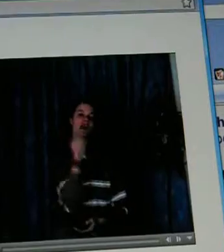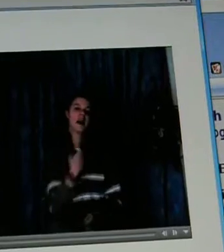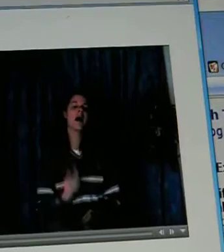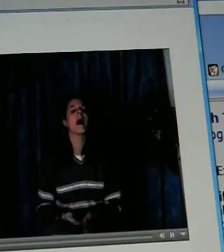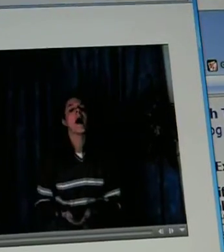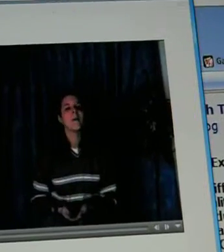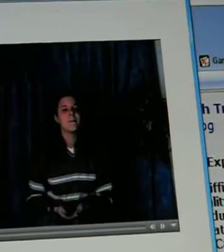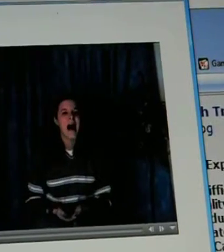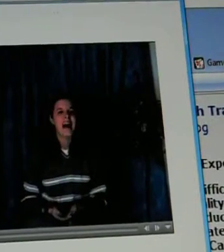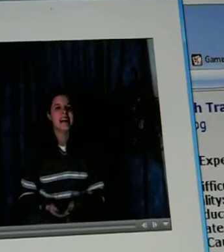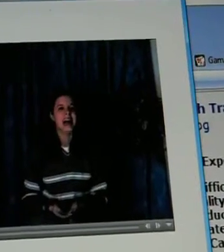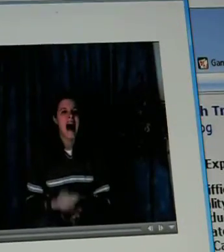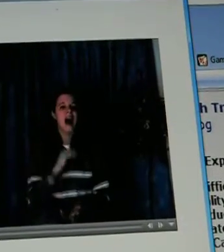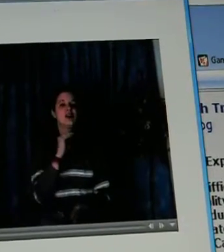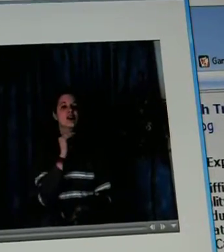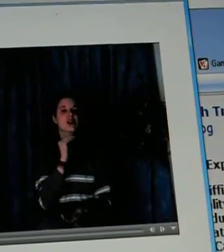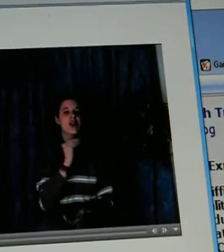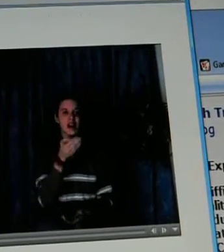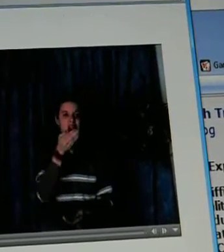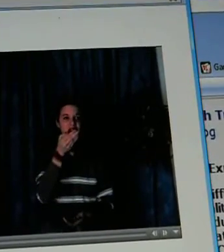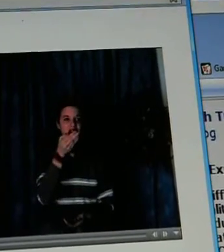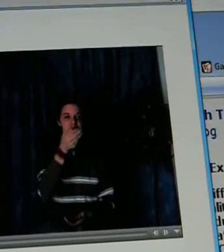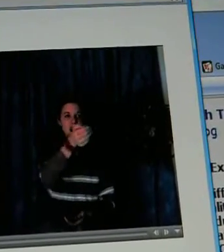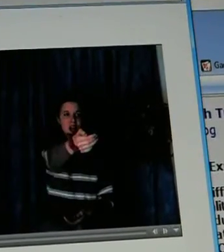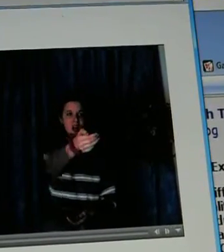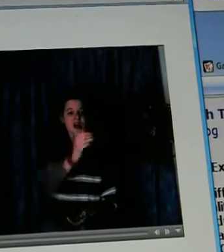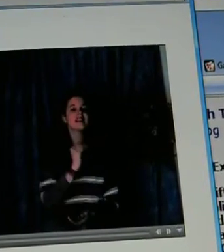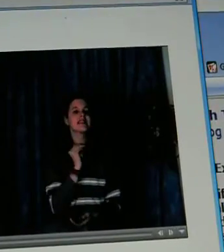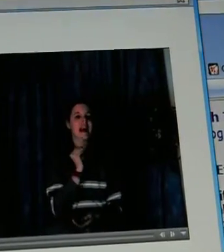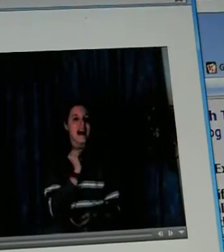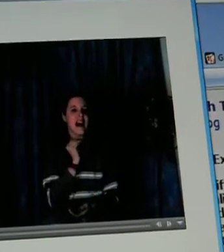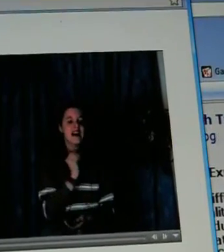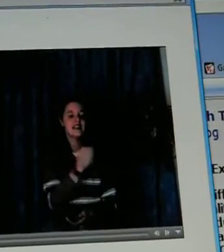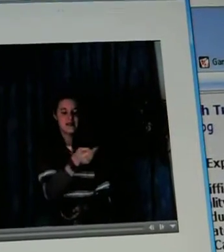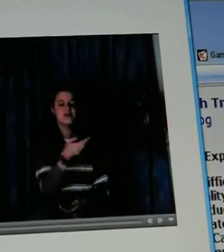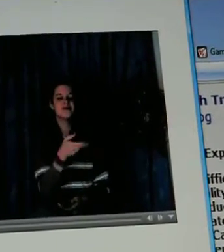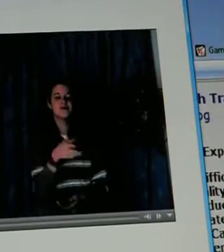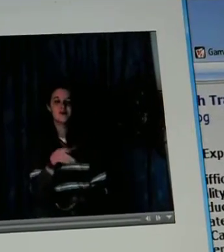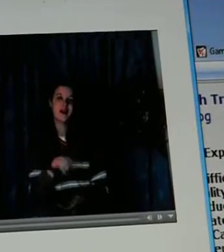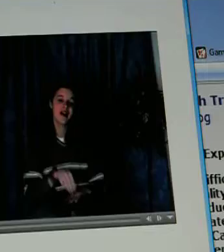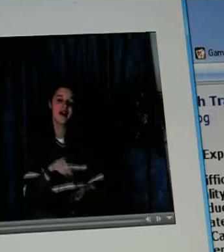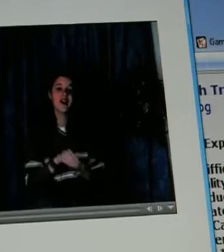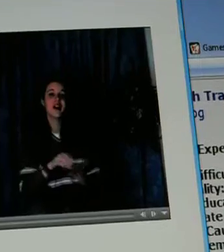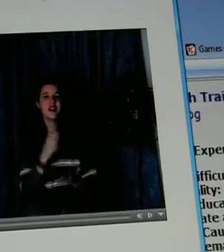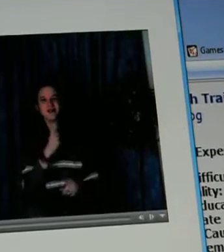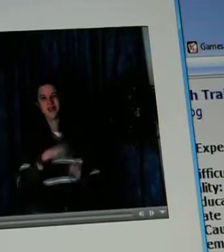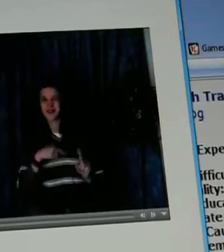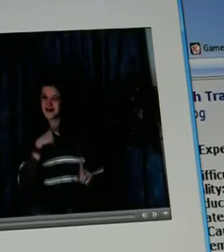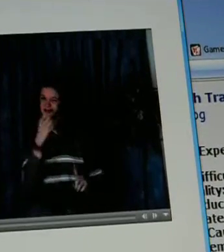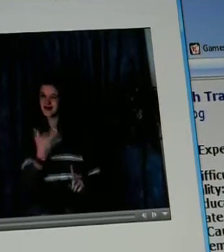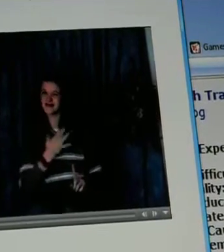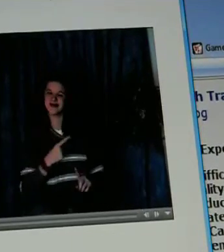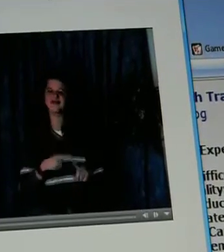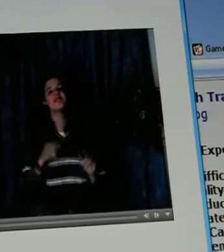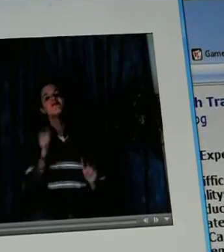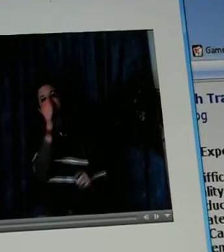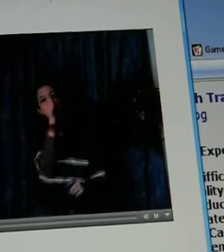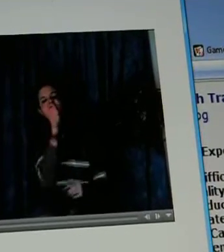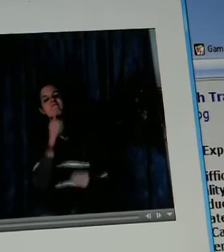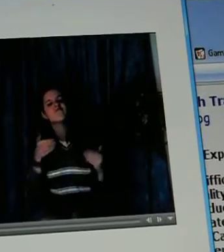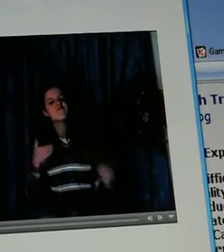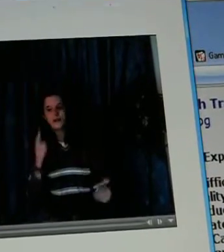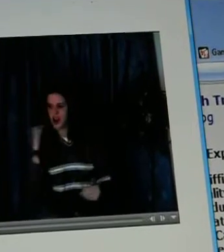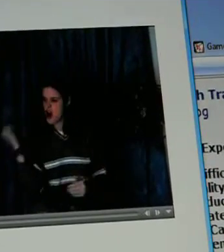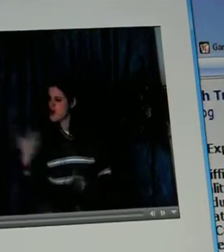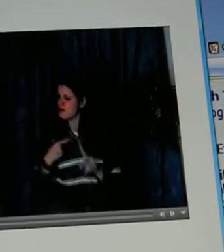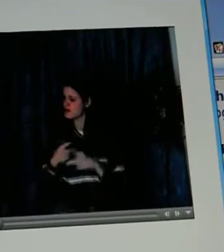orally. And we had to do different mouth movements to practice speaking, and we'd have to stick our hand on our throat to feel the vibrations,